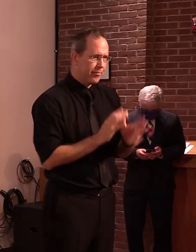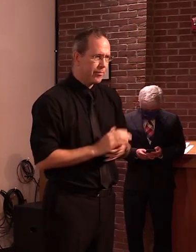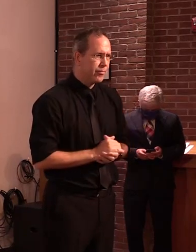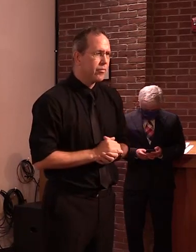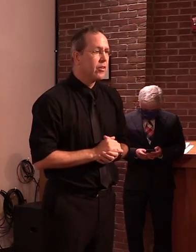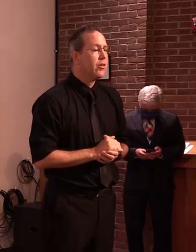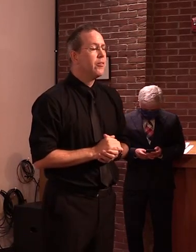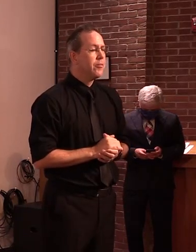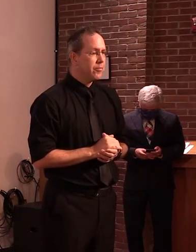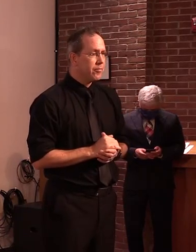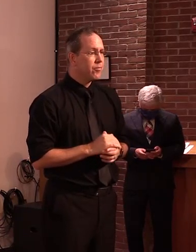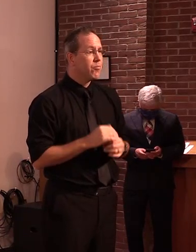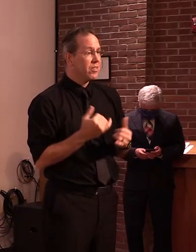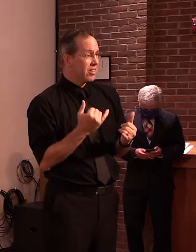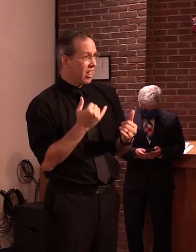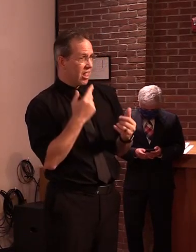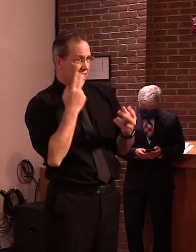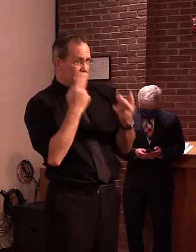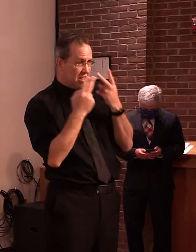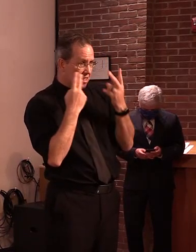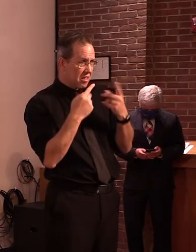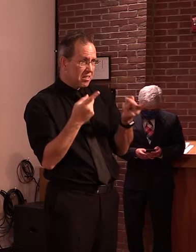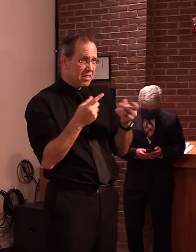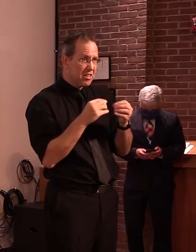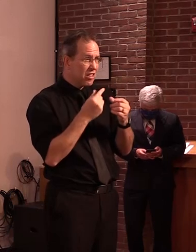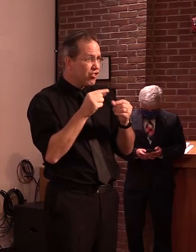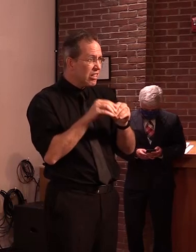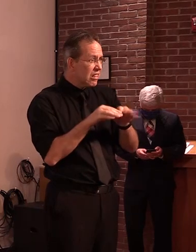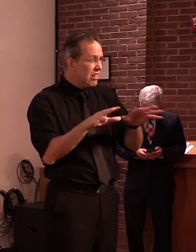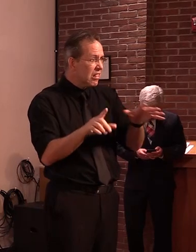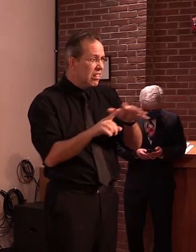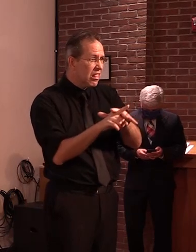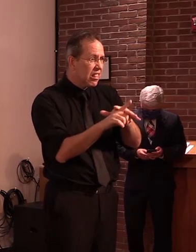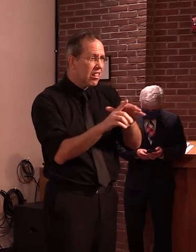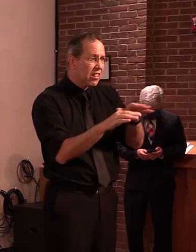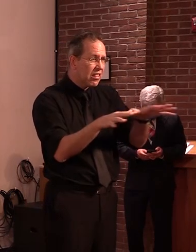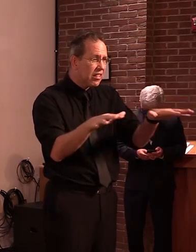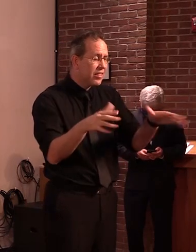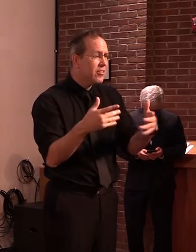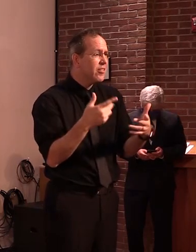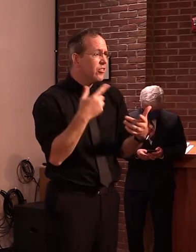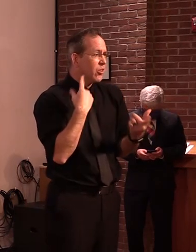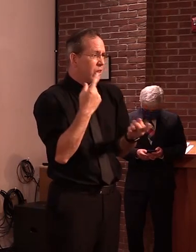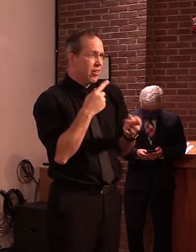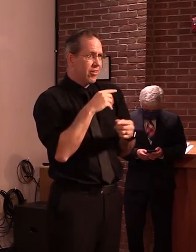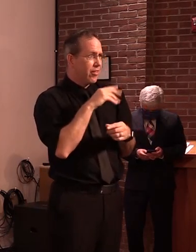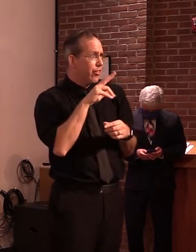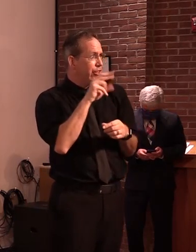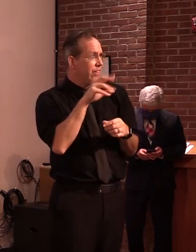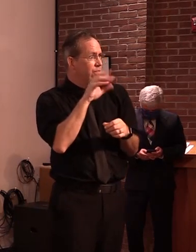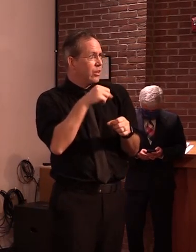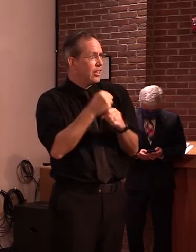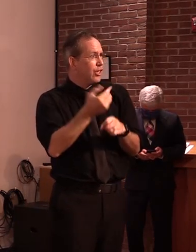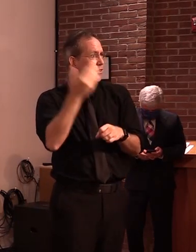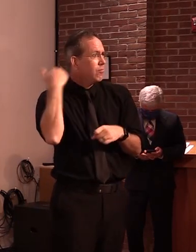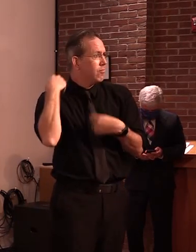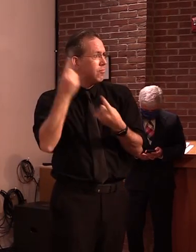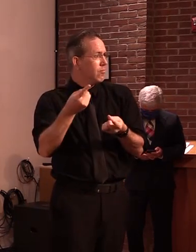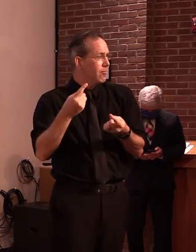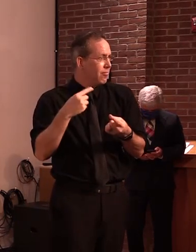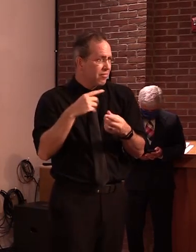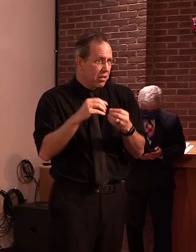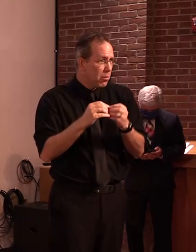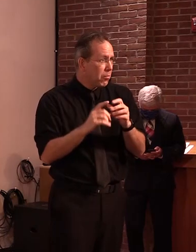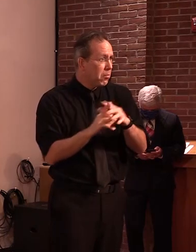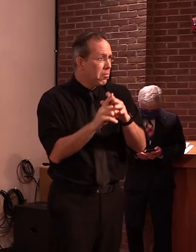now is a result of that. I mean, we're seeing, you know, some of the sedimentation that is in some of the beds of